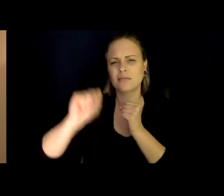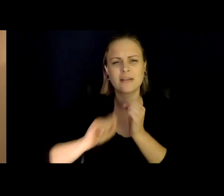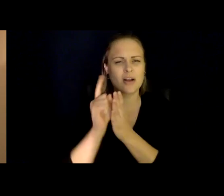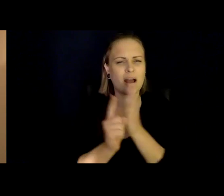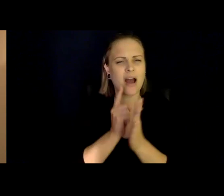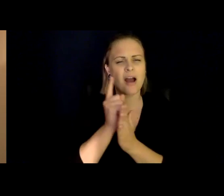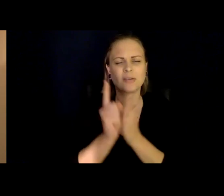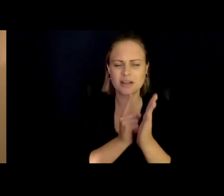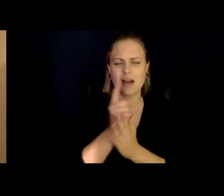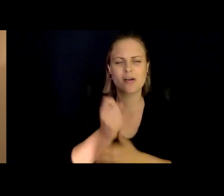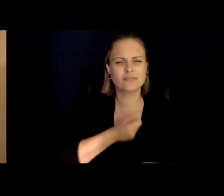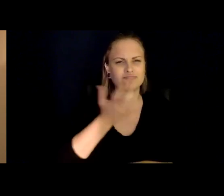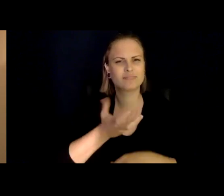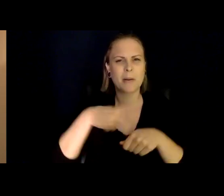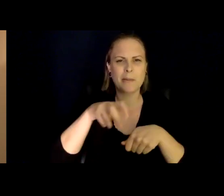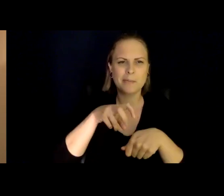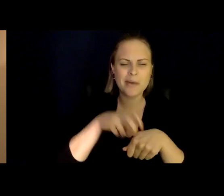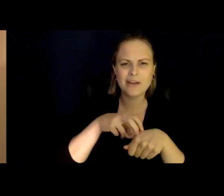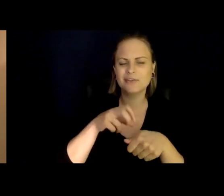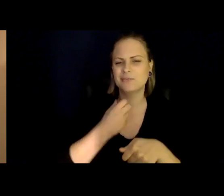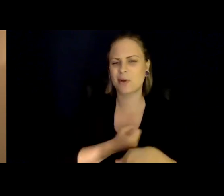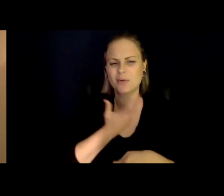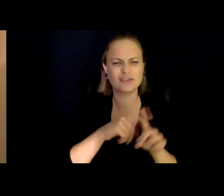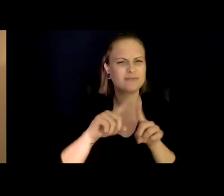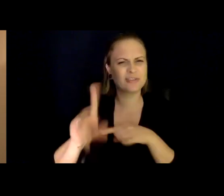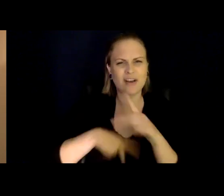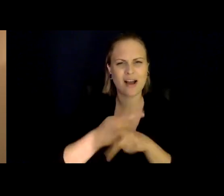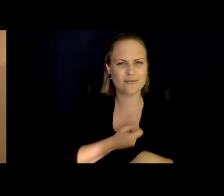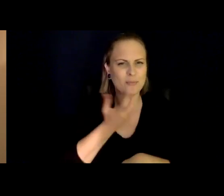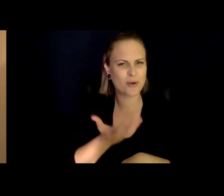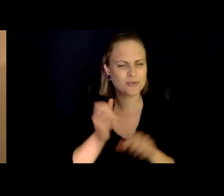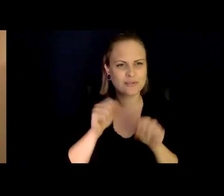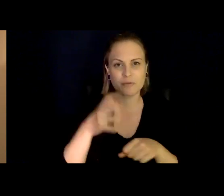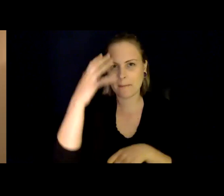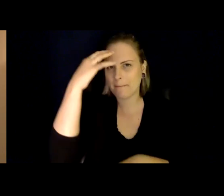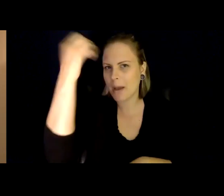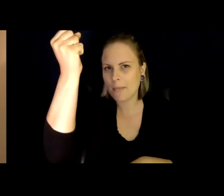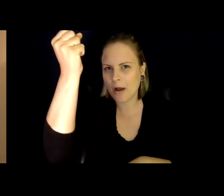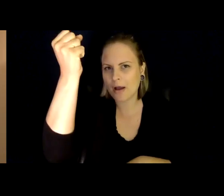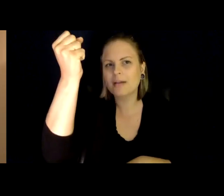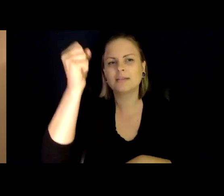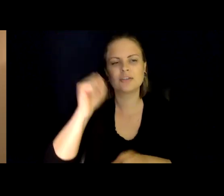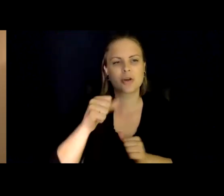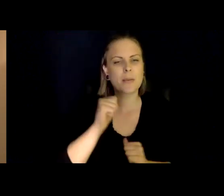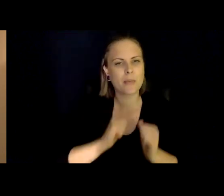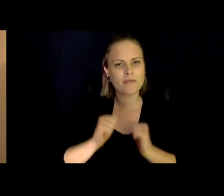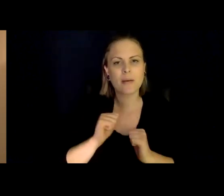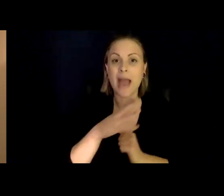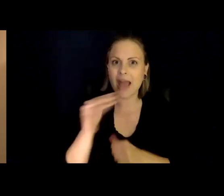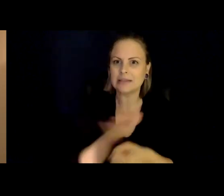as other forms of poetry, and all from memory. And he could perform that, and he would